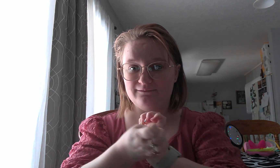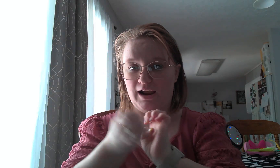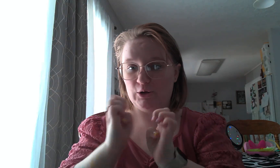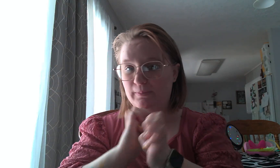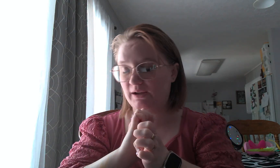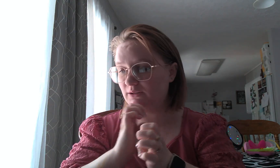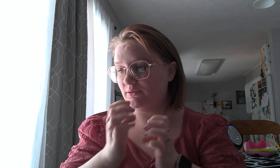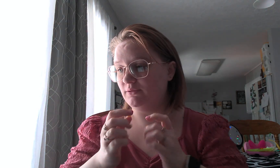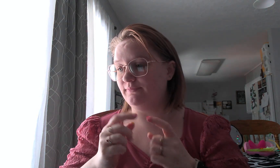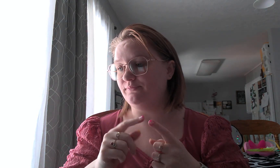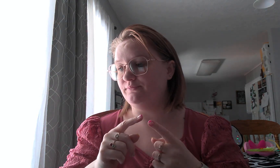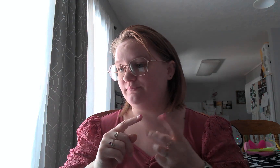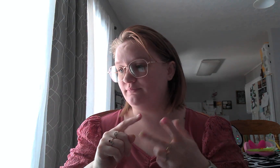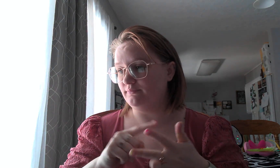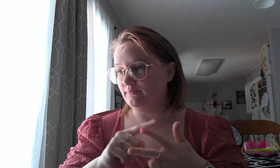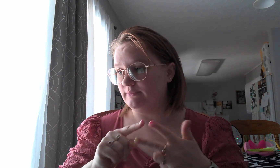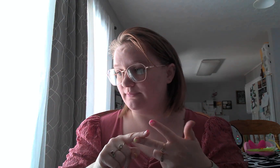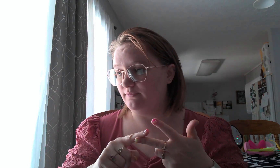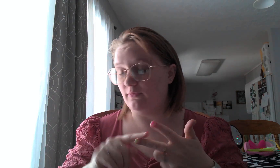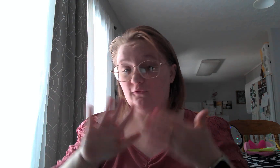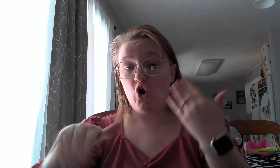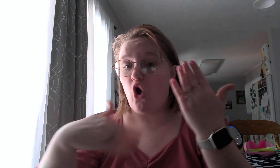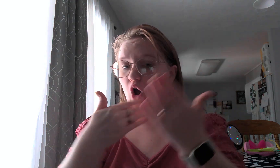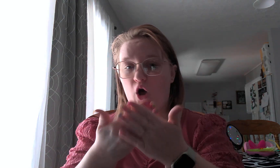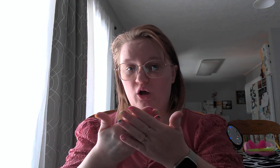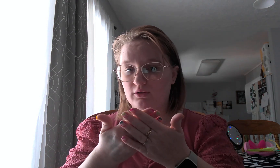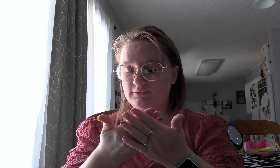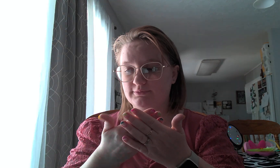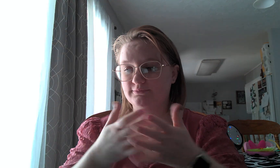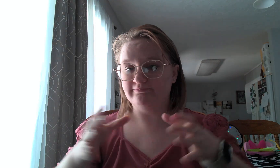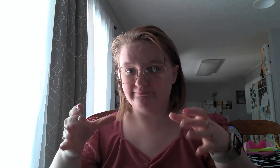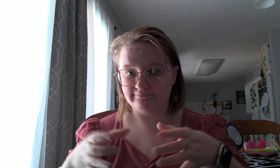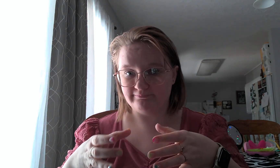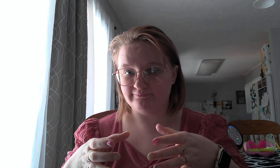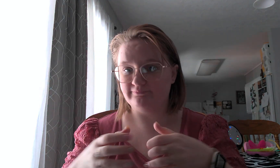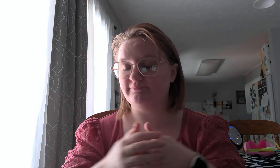the student's safety, creating a safe environment,